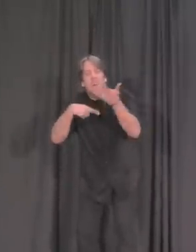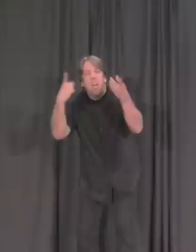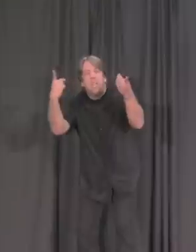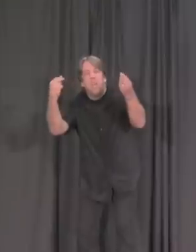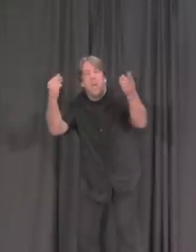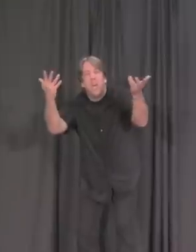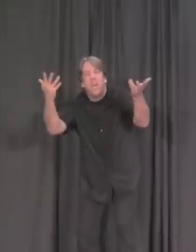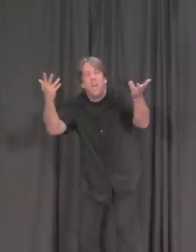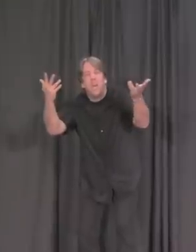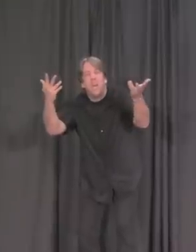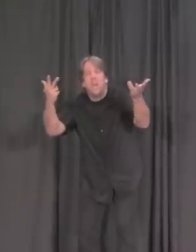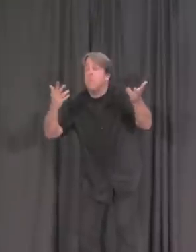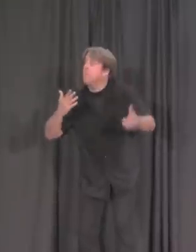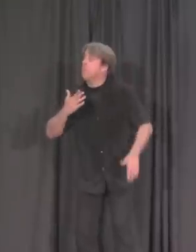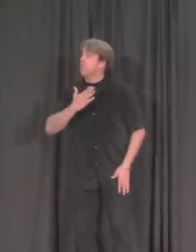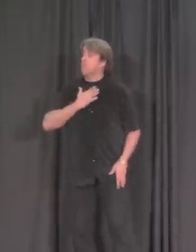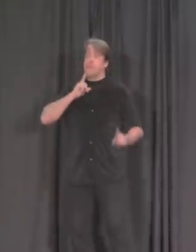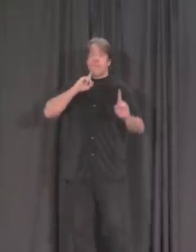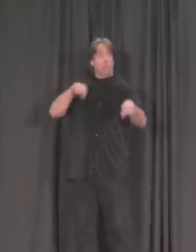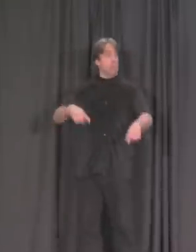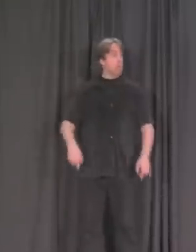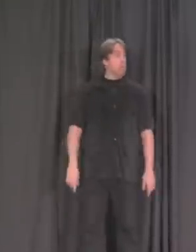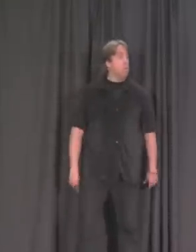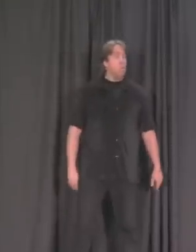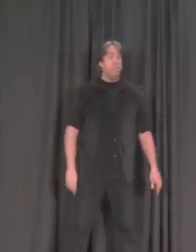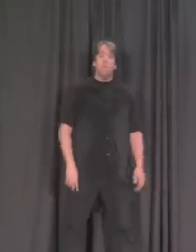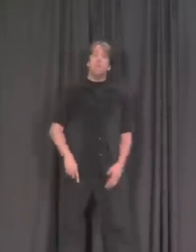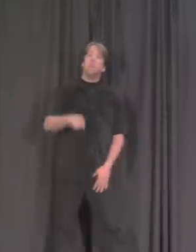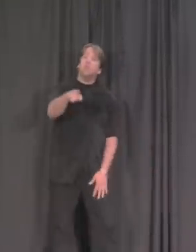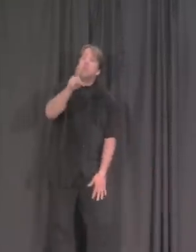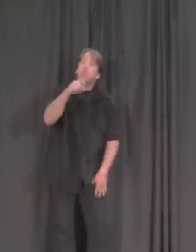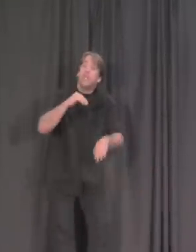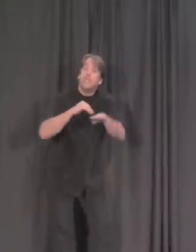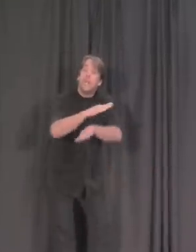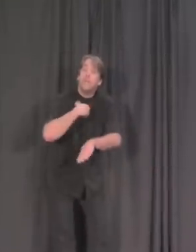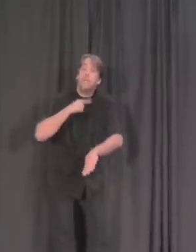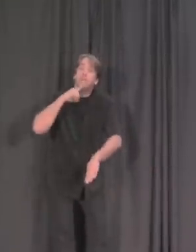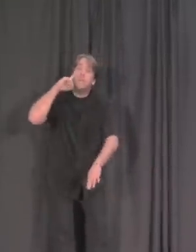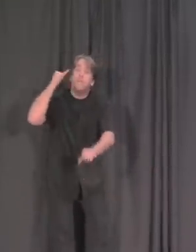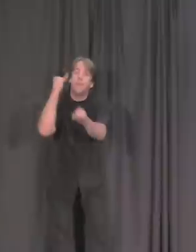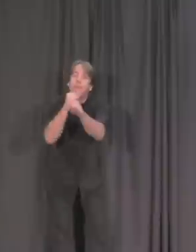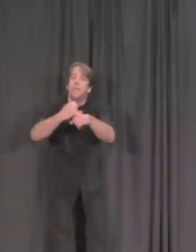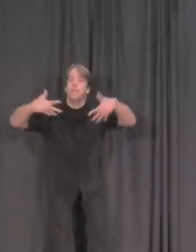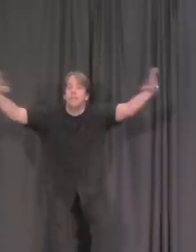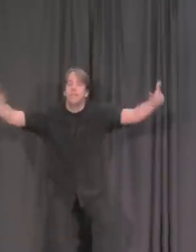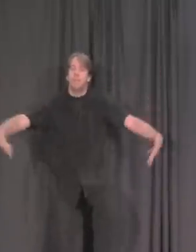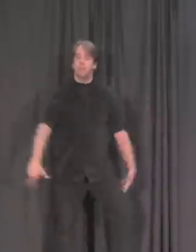Keith, what did you do? My answer was, you should have sent me to a deaf school.